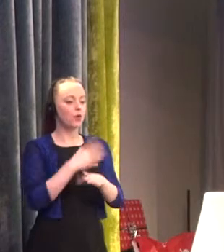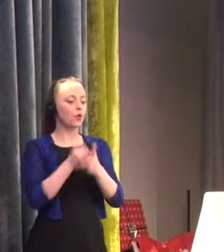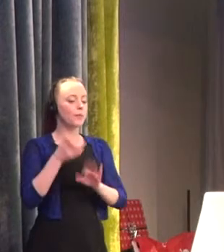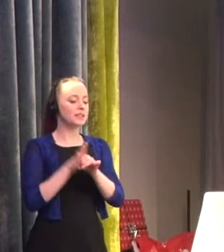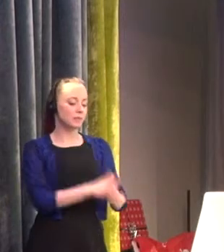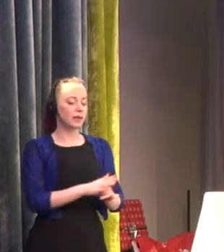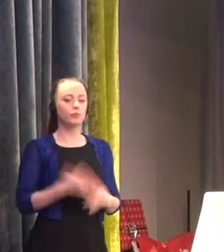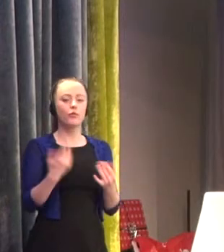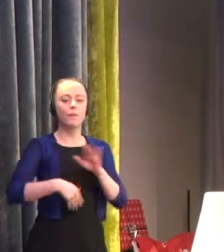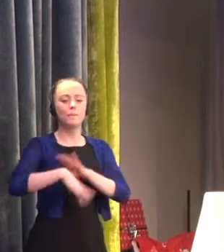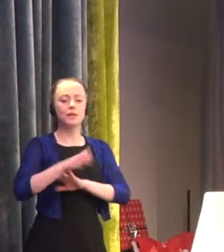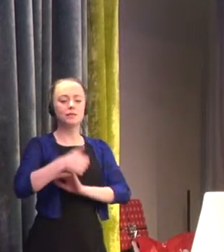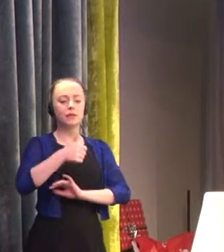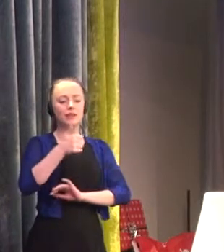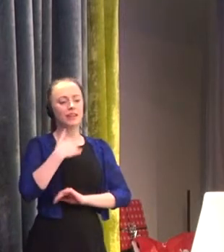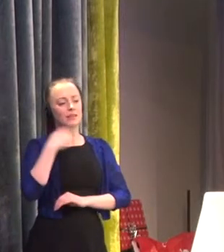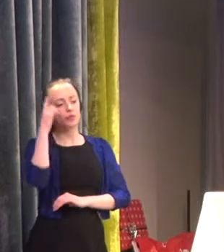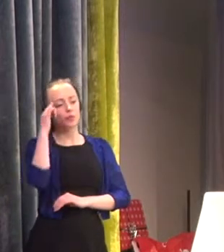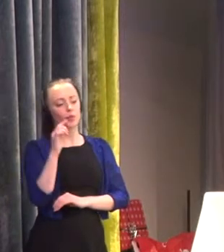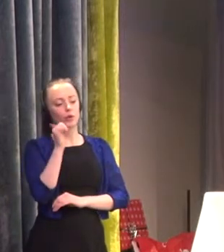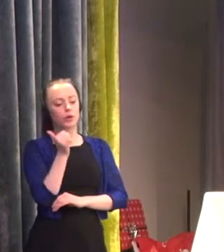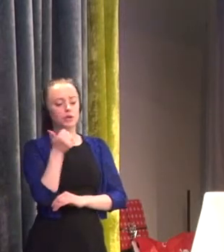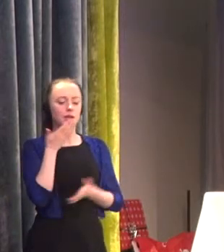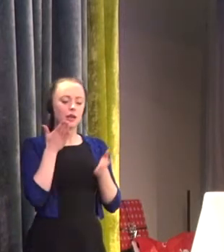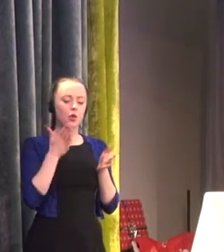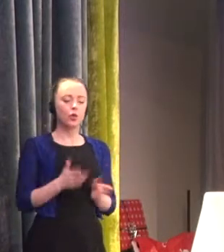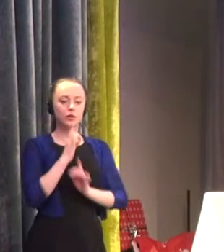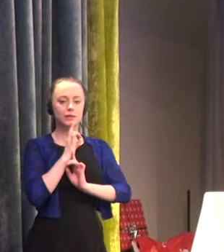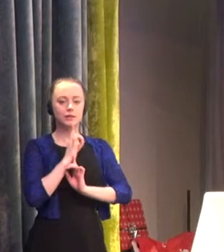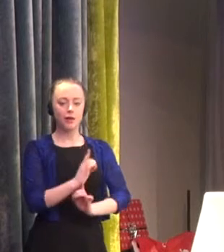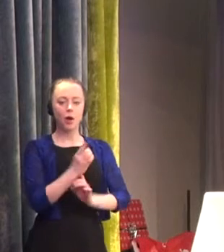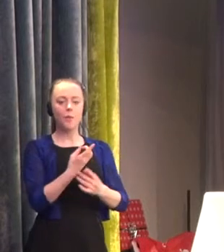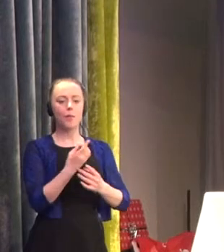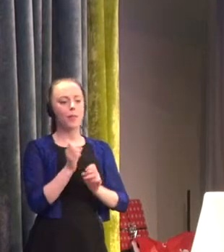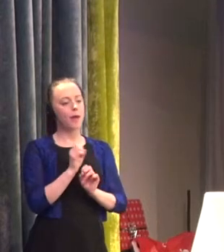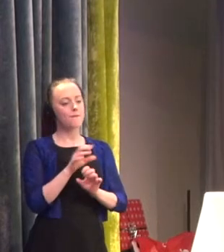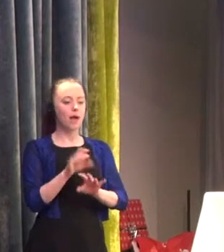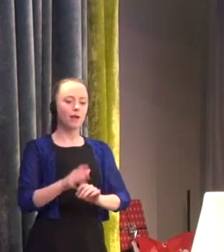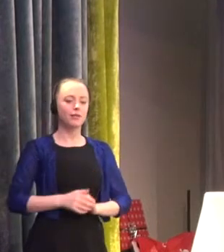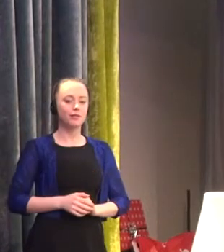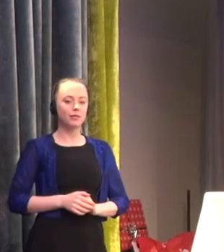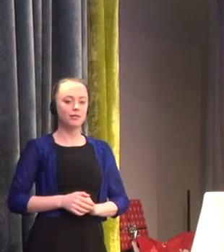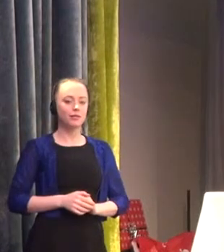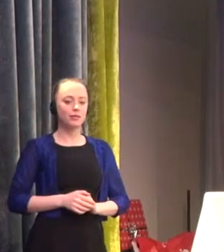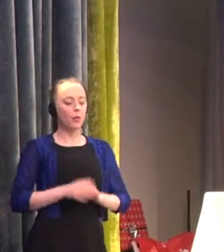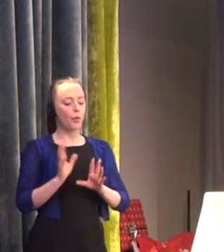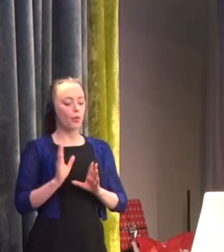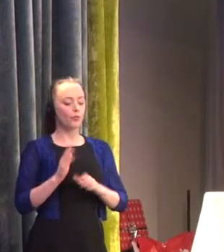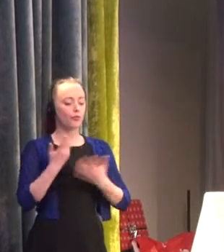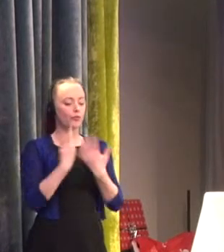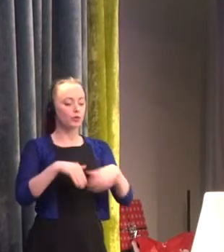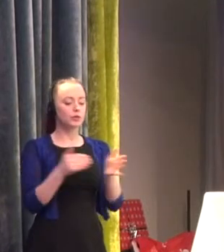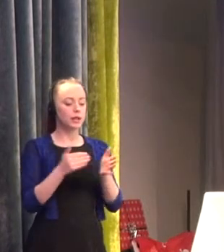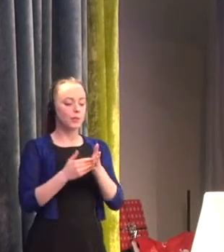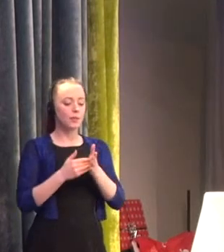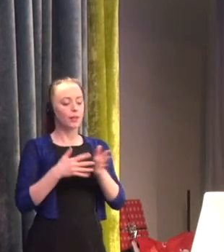expressive effect. The idea that people with disabilities who for their entire lives have been told that they were less than human,